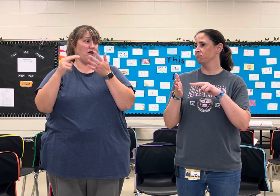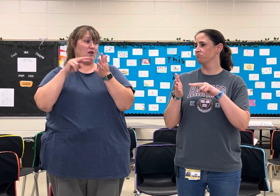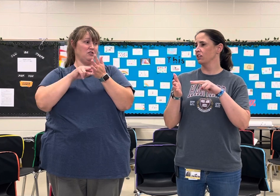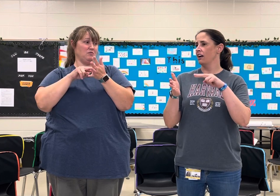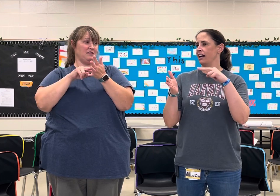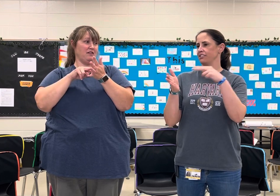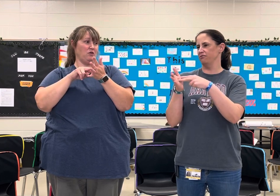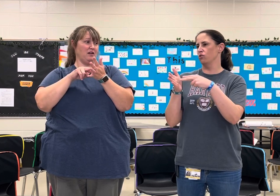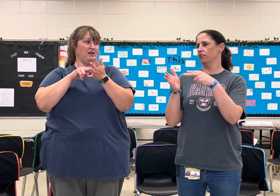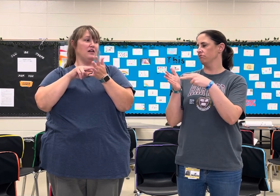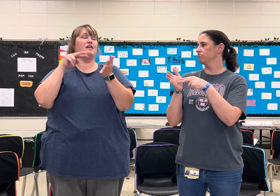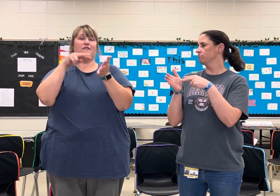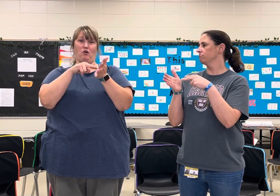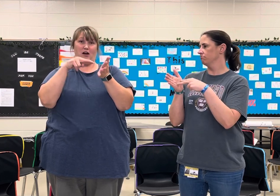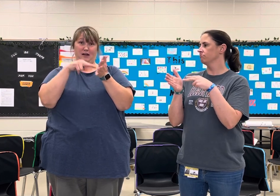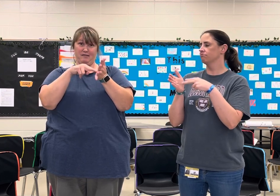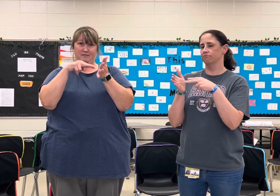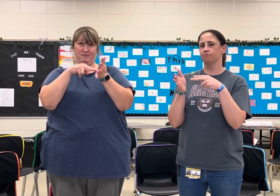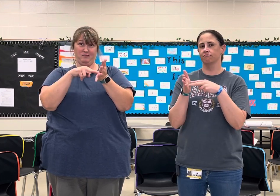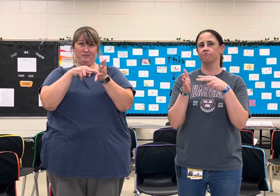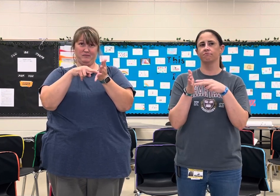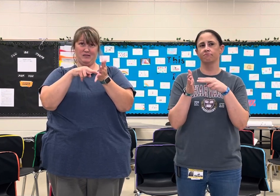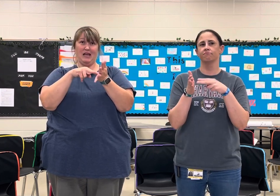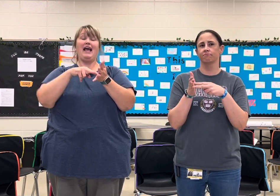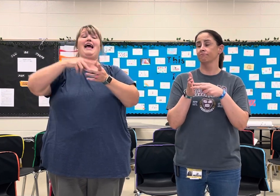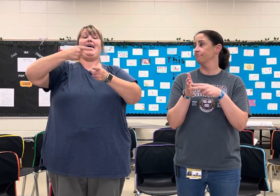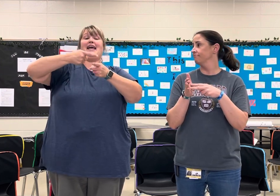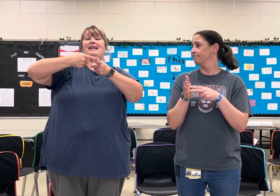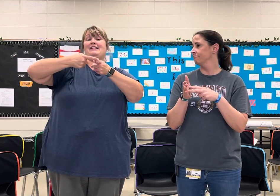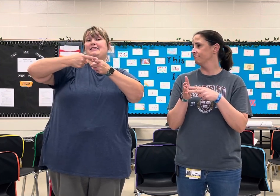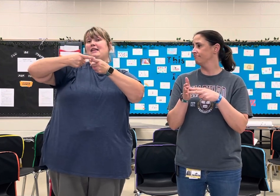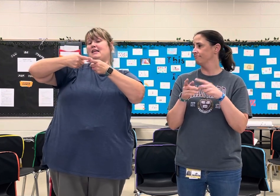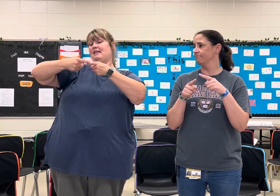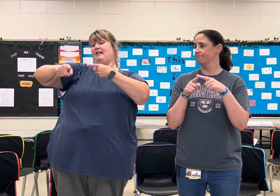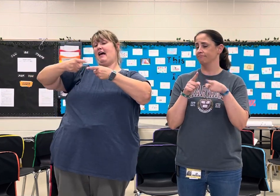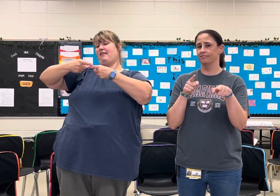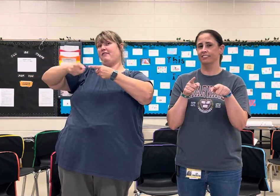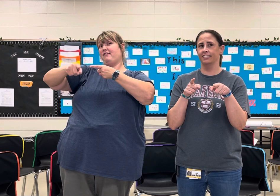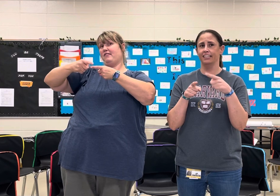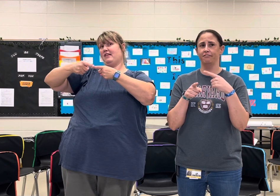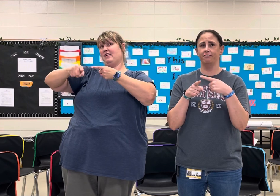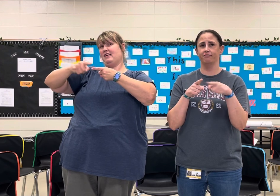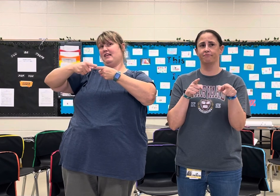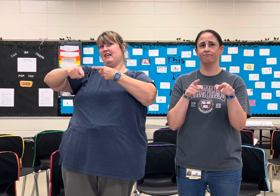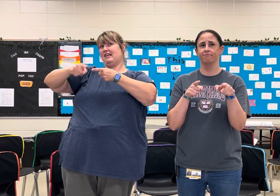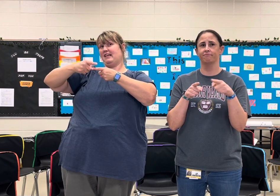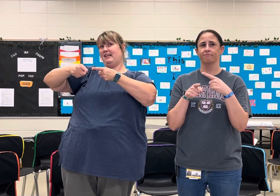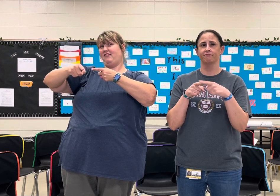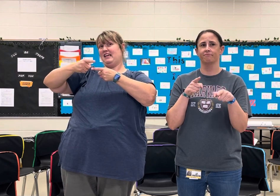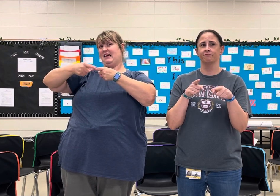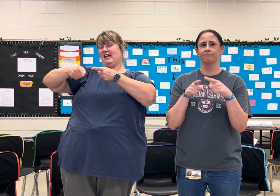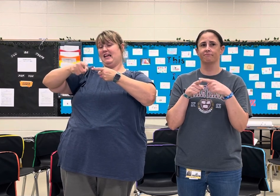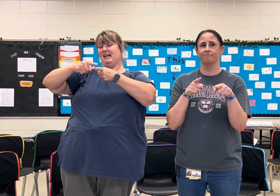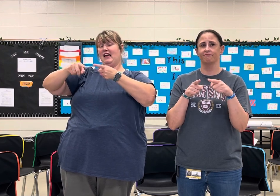or just one side? I do fork. Fork and knife. Knife. Kniffy